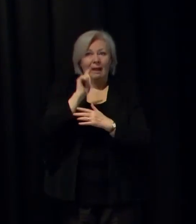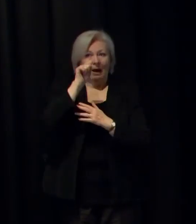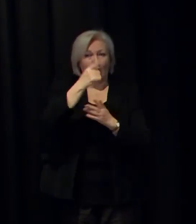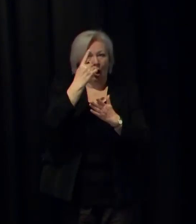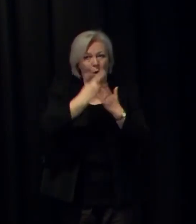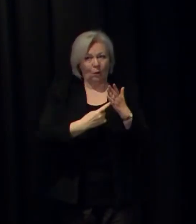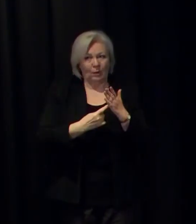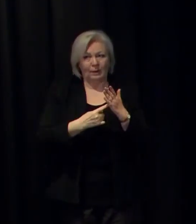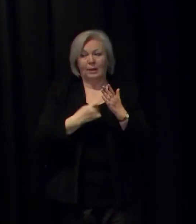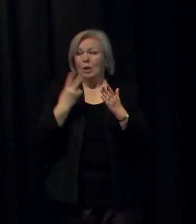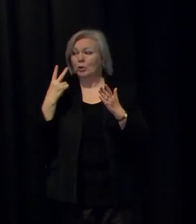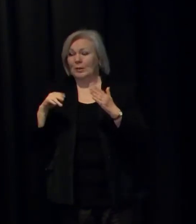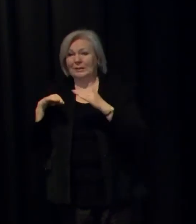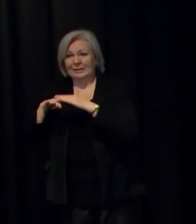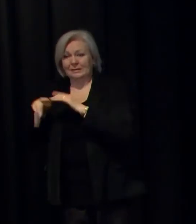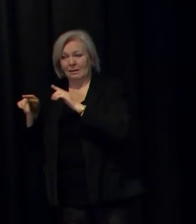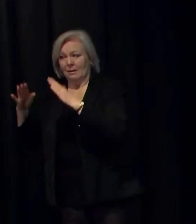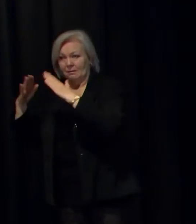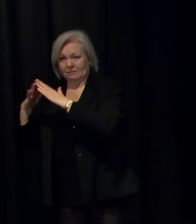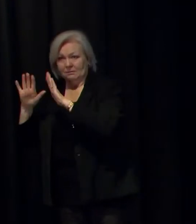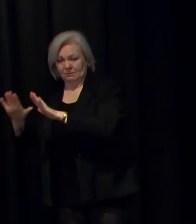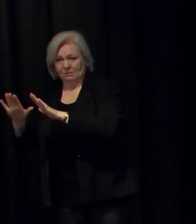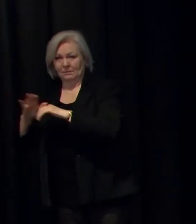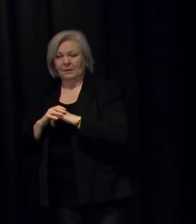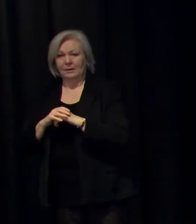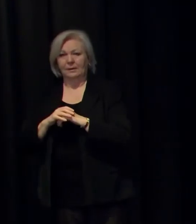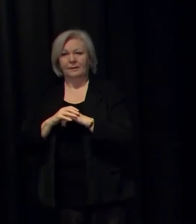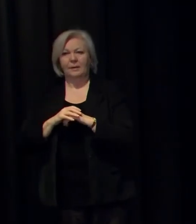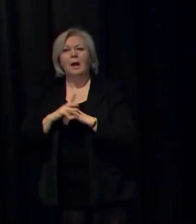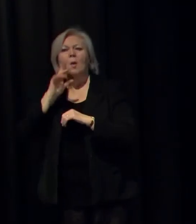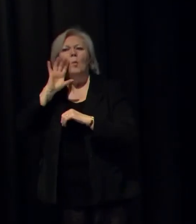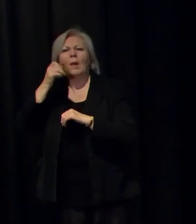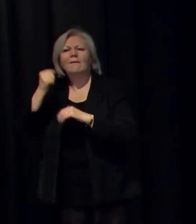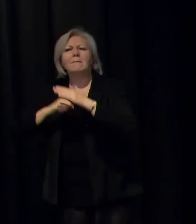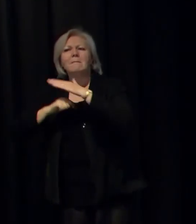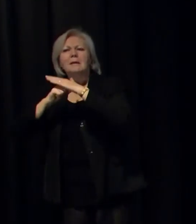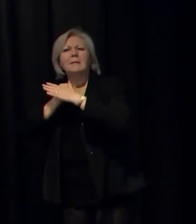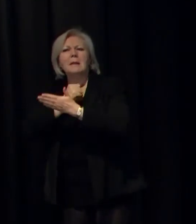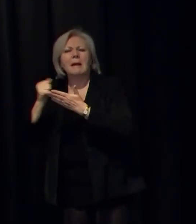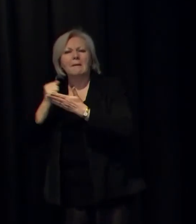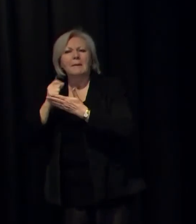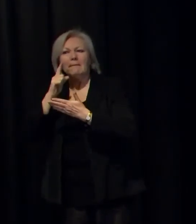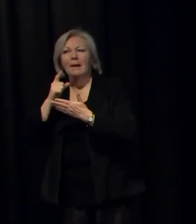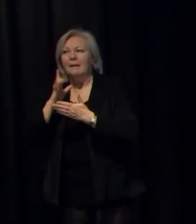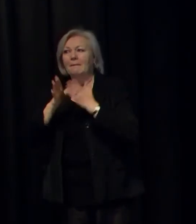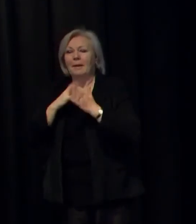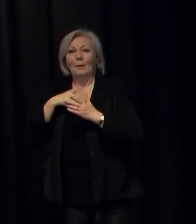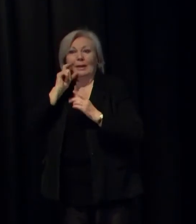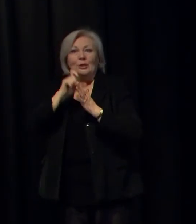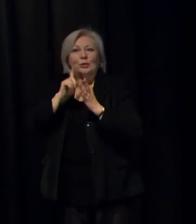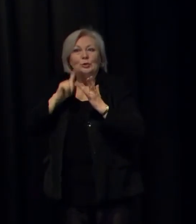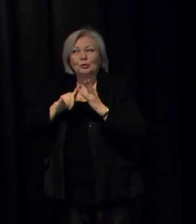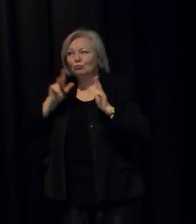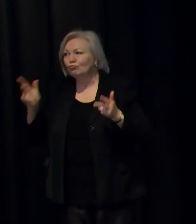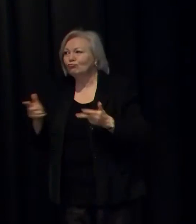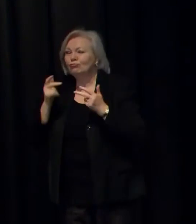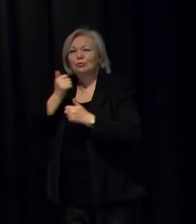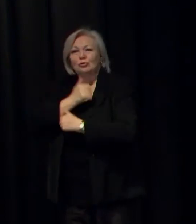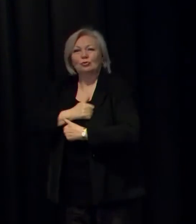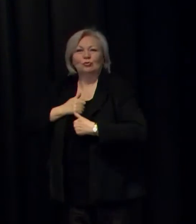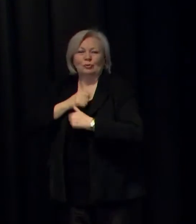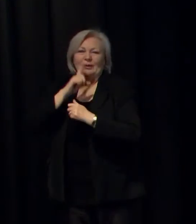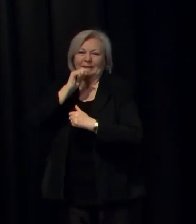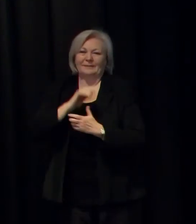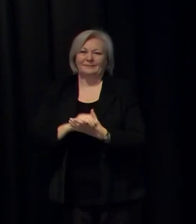20 inside. There will be density limits, but it is again something extra and something meaningful that we can do at